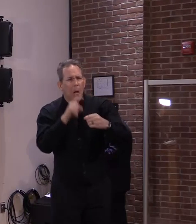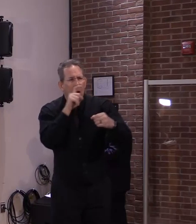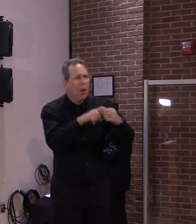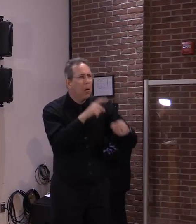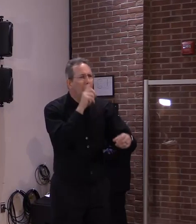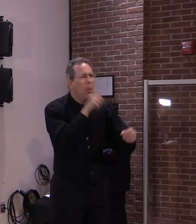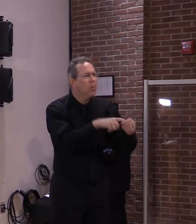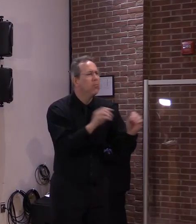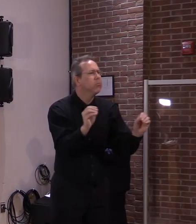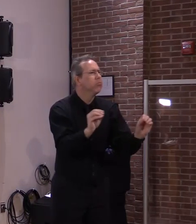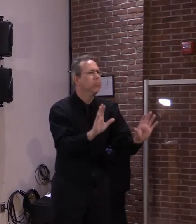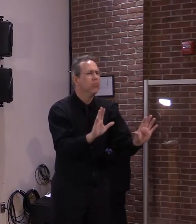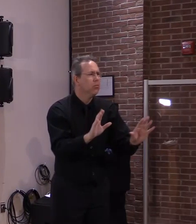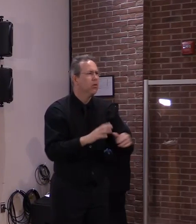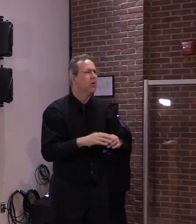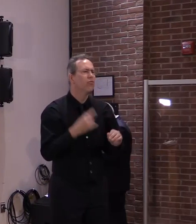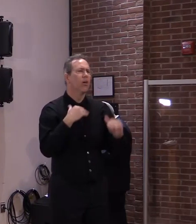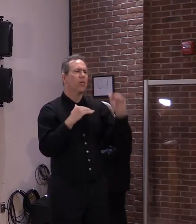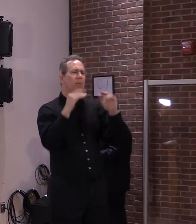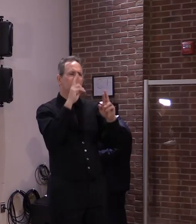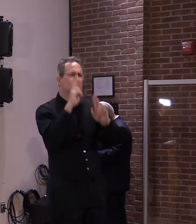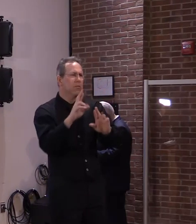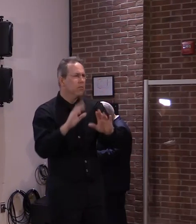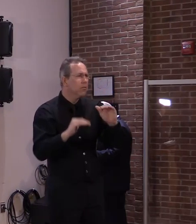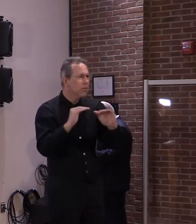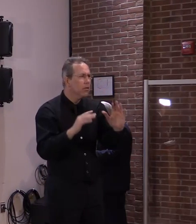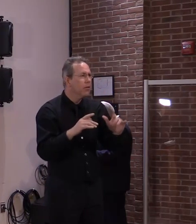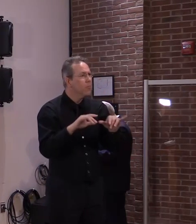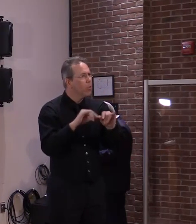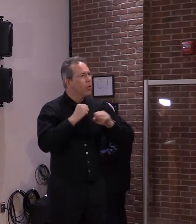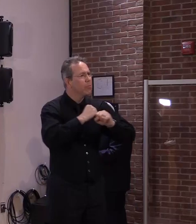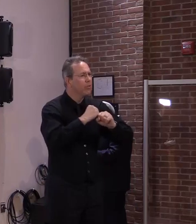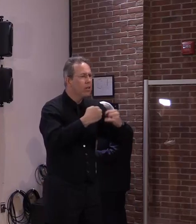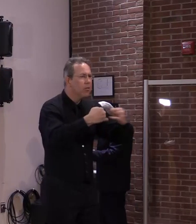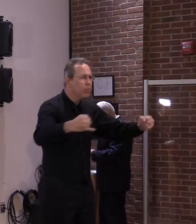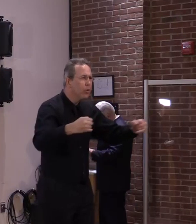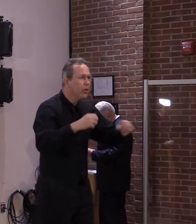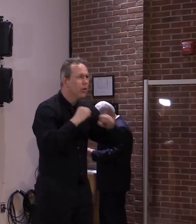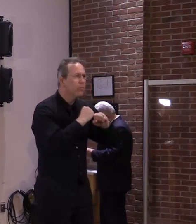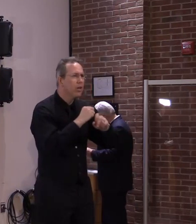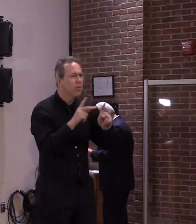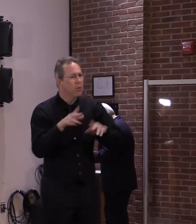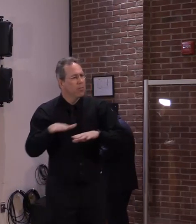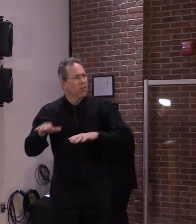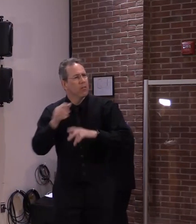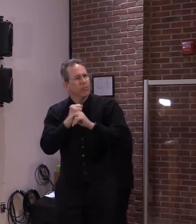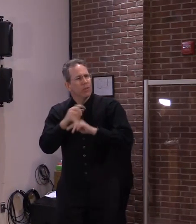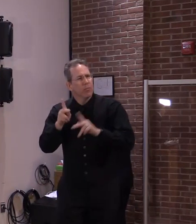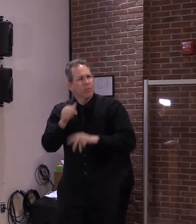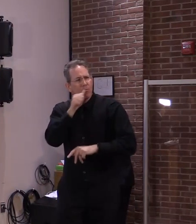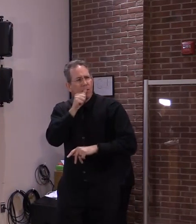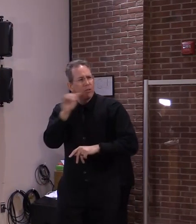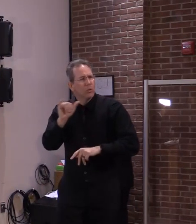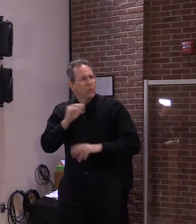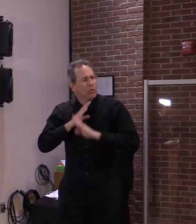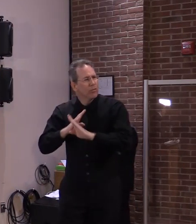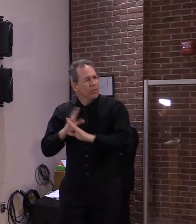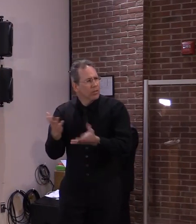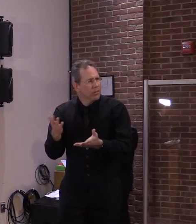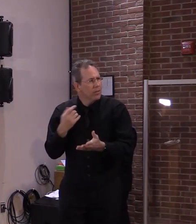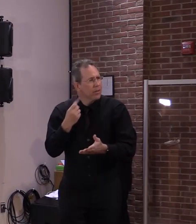protects individual rights. So I would be seeking that. We'll be in contact with